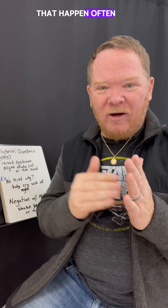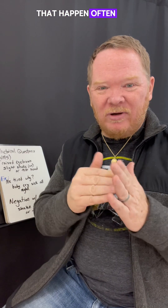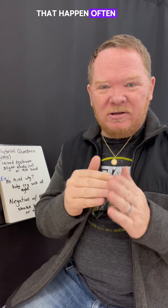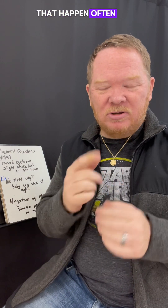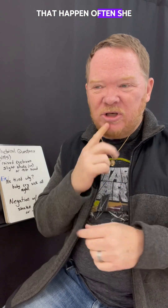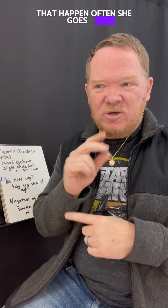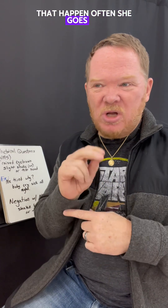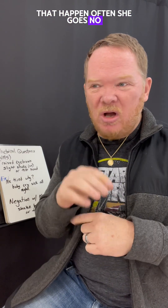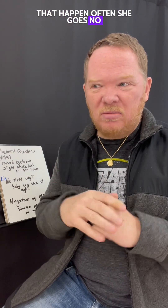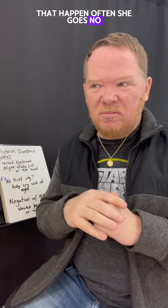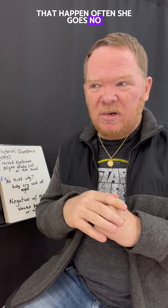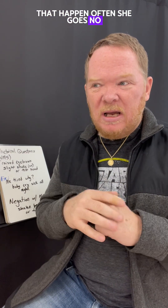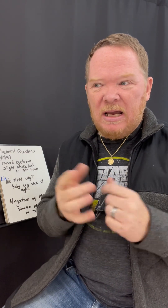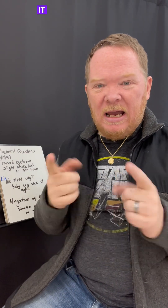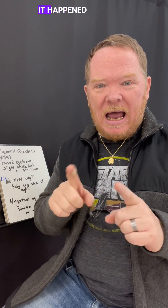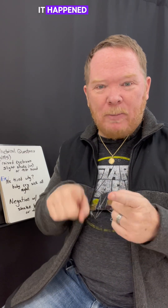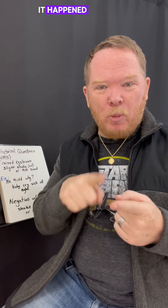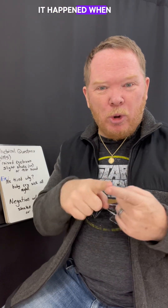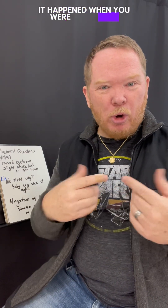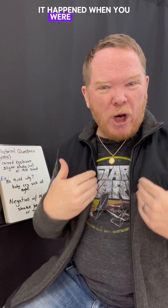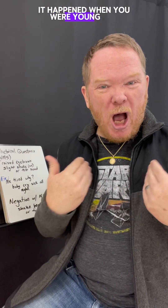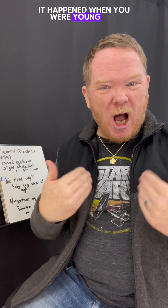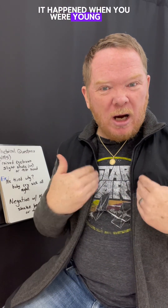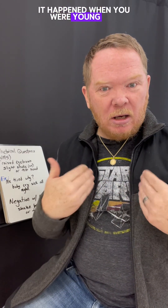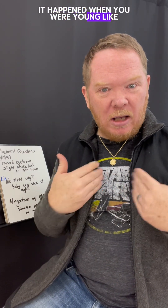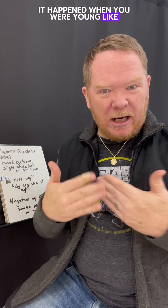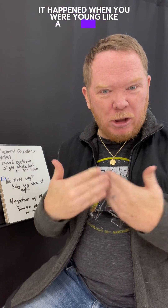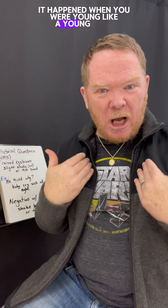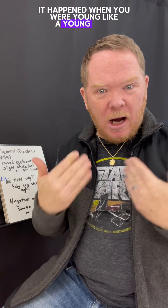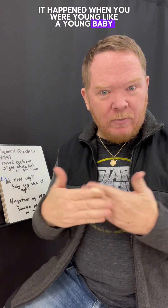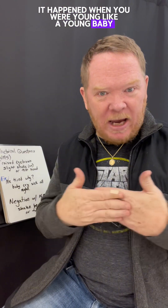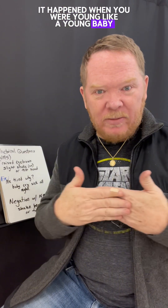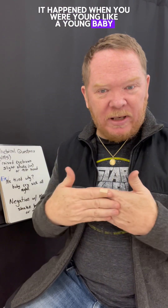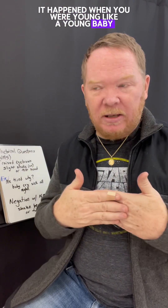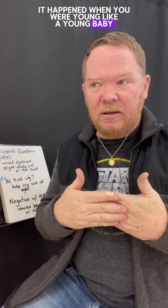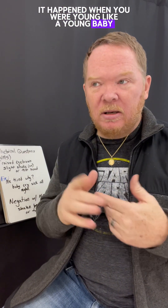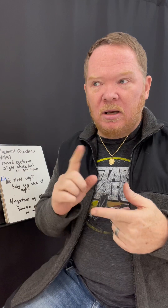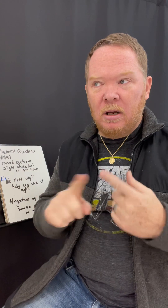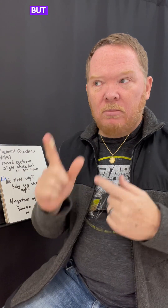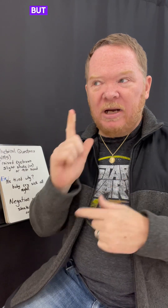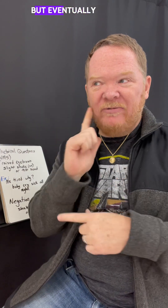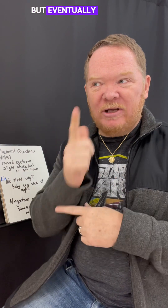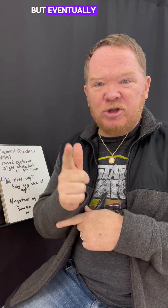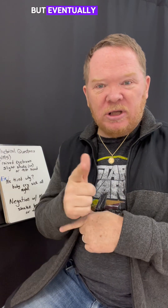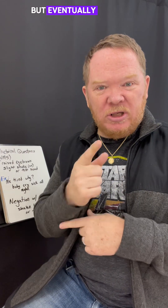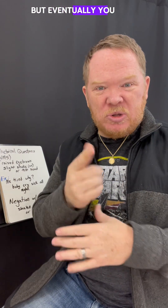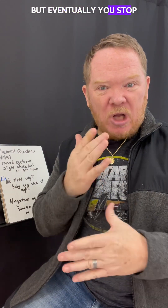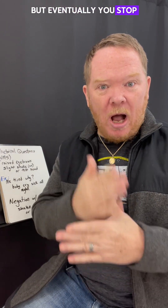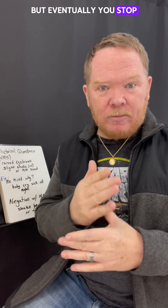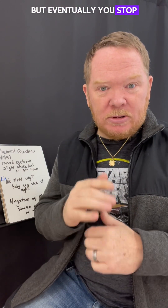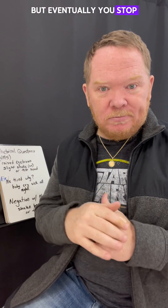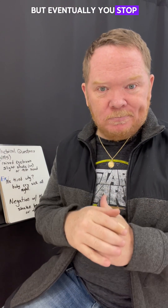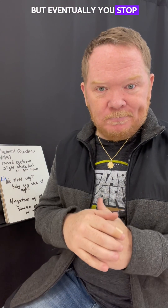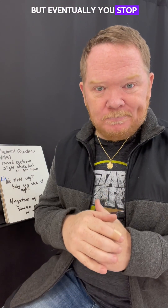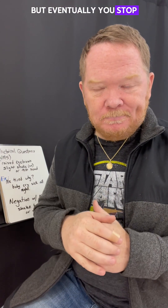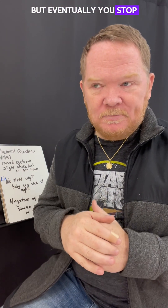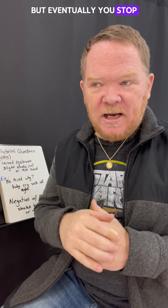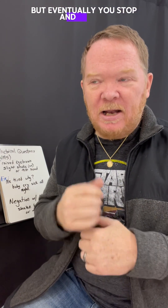often? She goes, no, it happened when you were young, like a young baby, but eventually you stopped. And it made